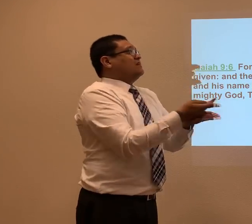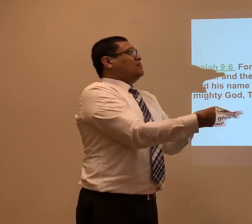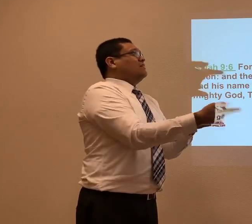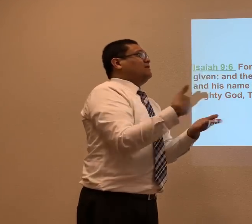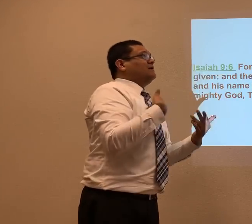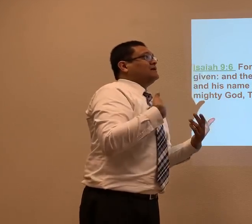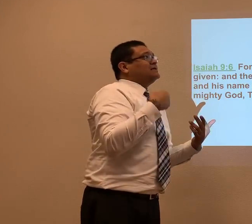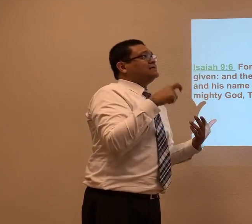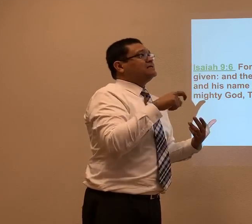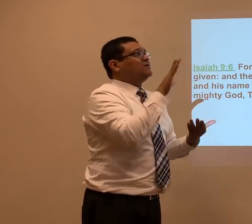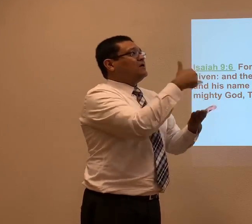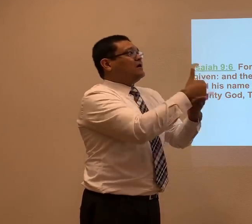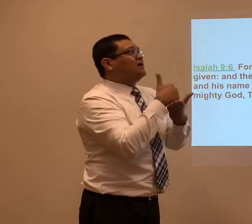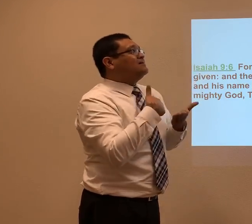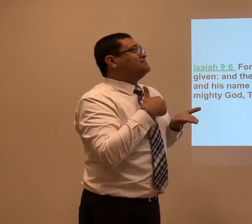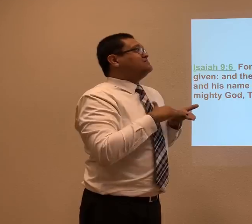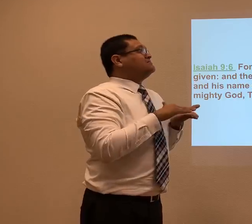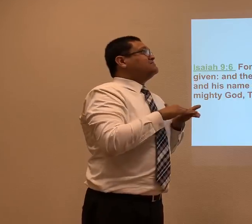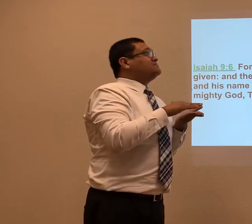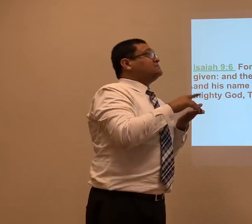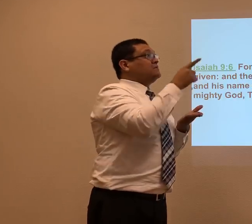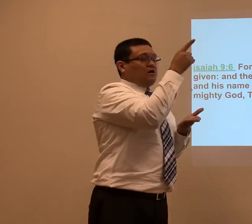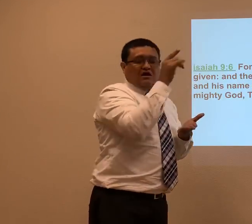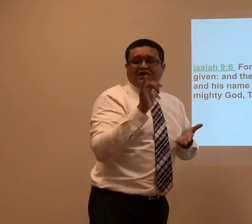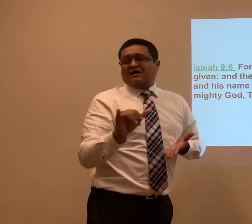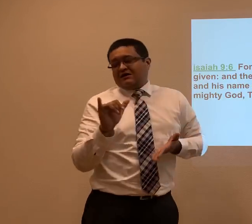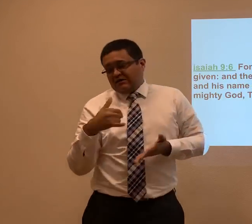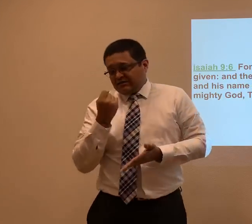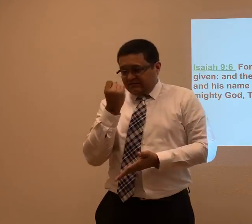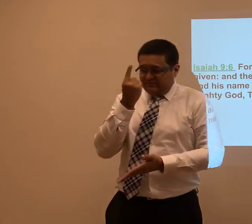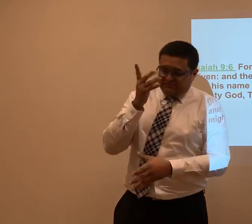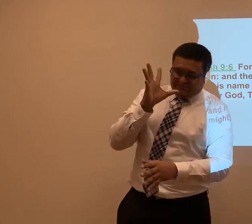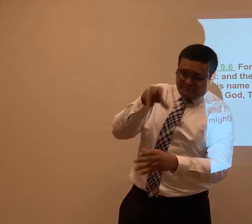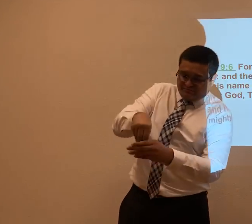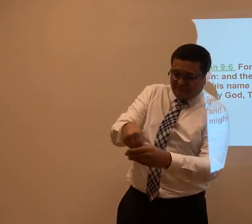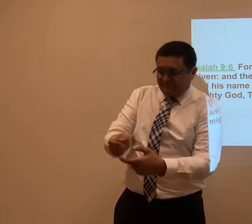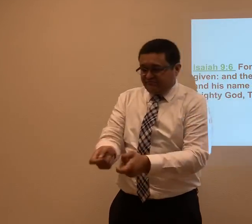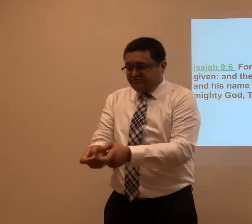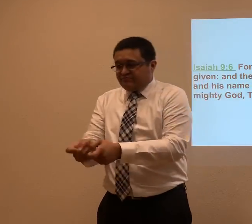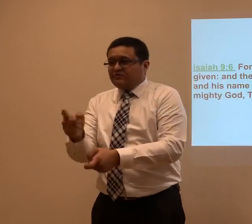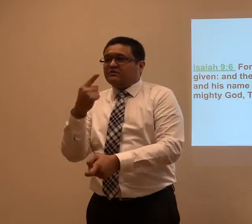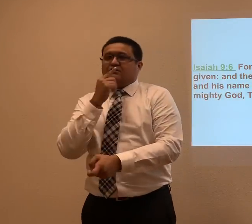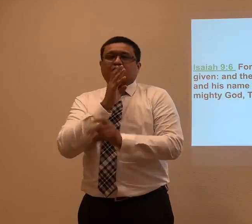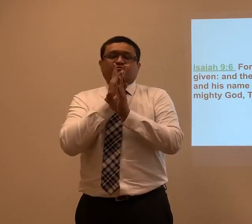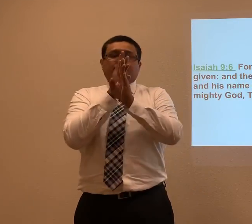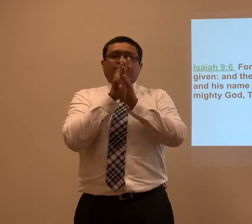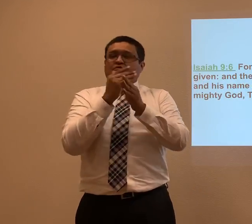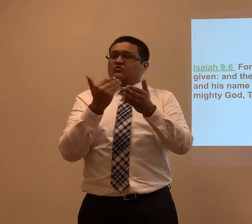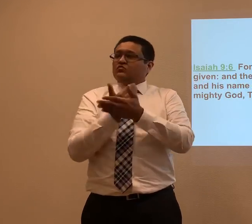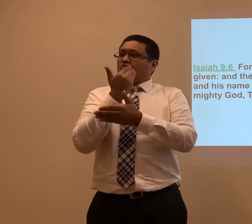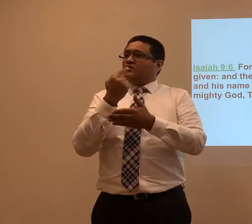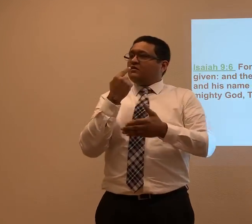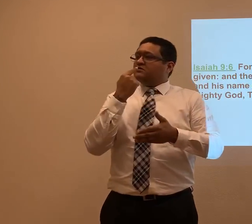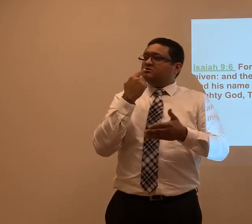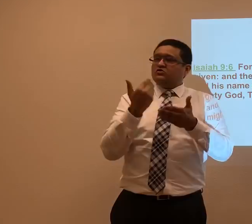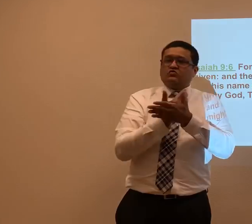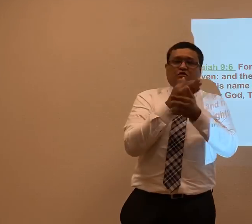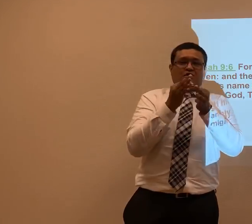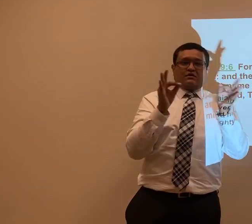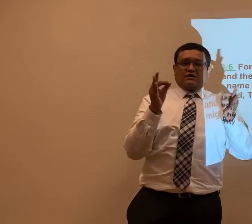We confess our sins to Him and we ask God to help us and to forgive us. And God understands and He will help you. And through the Holy Ghost,